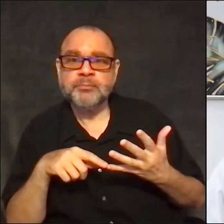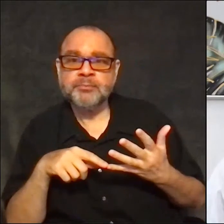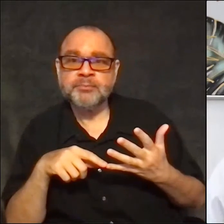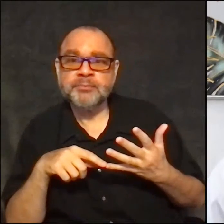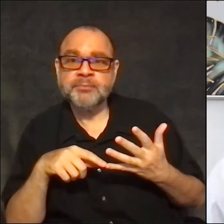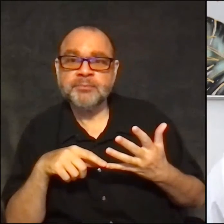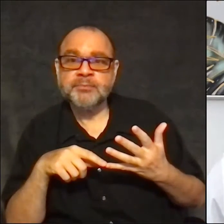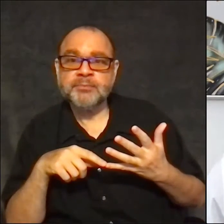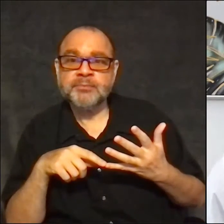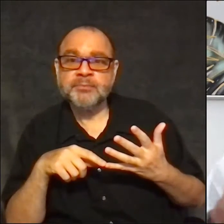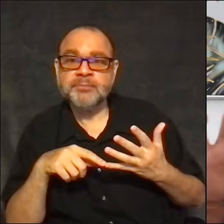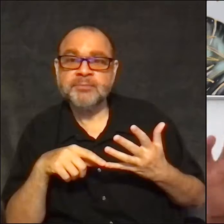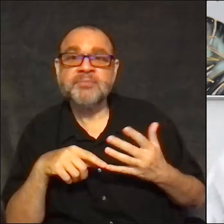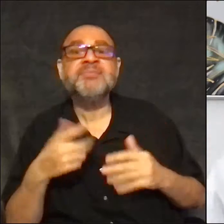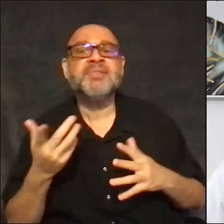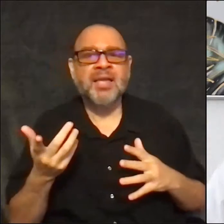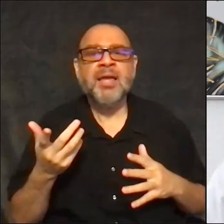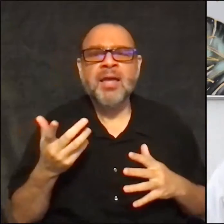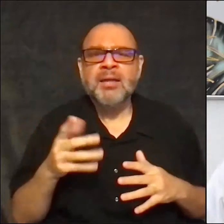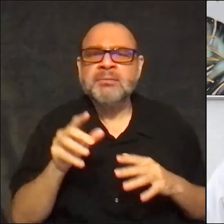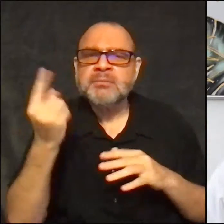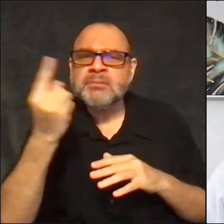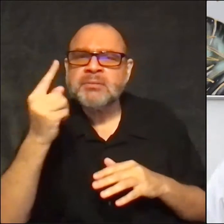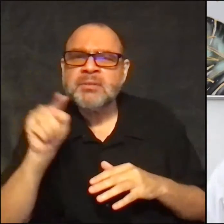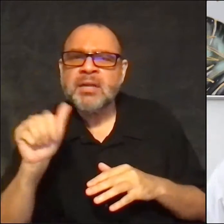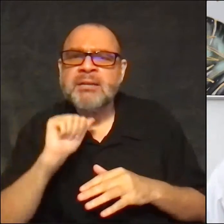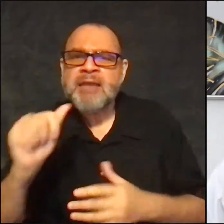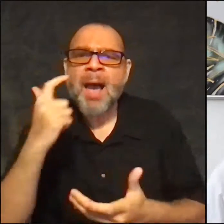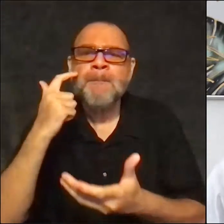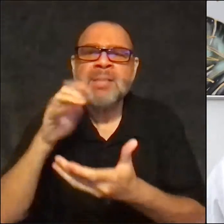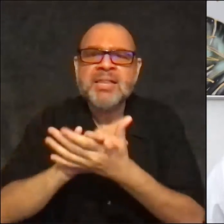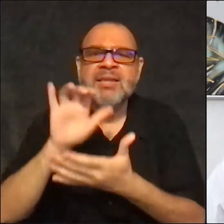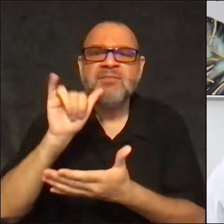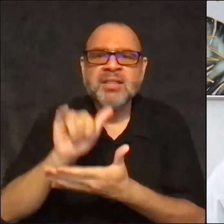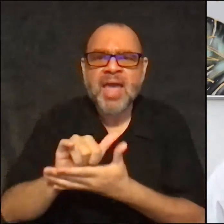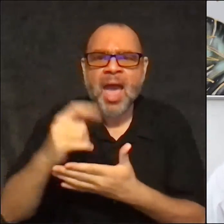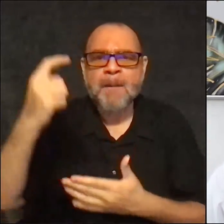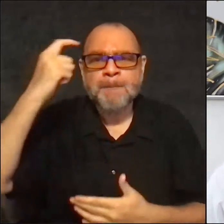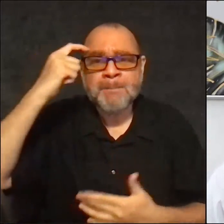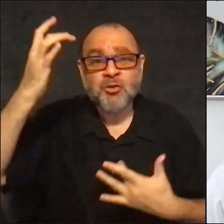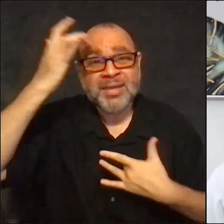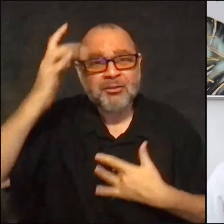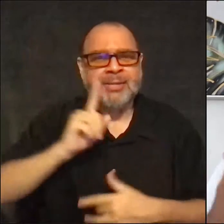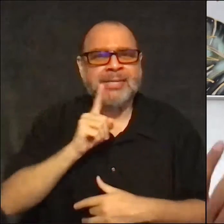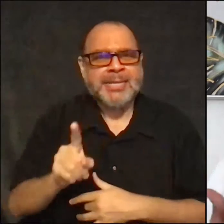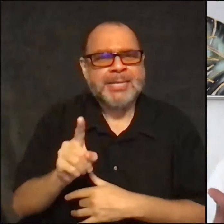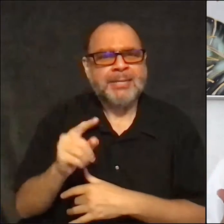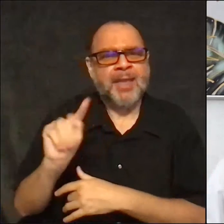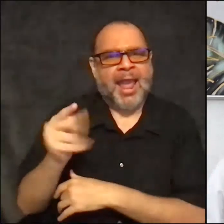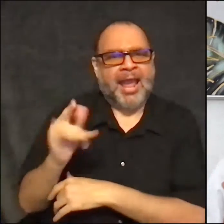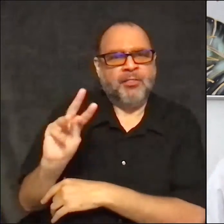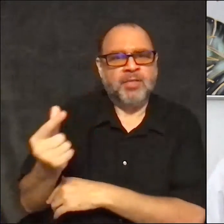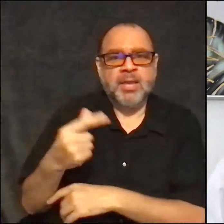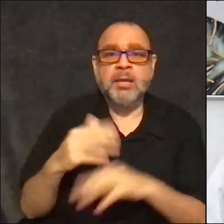illness is a thing. Abdi, can you write a little bit more about that? That's a good one. Dr. Jamie Mendoza, mental health is for crazy